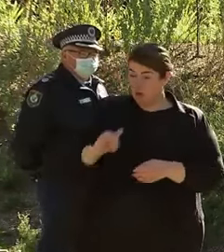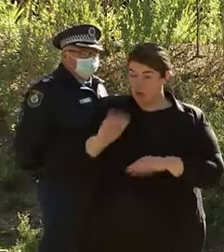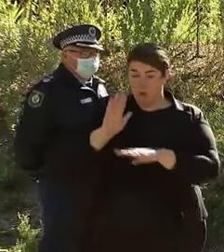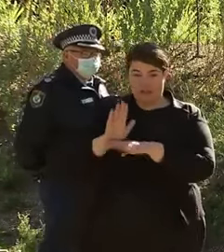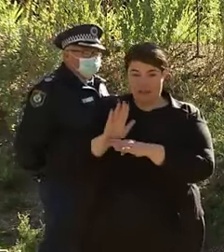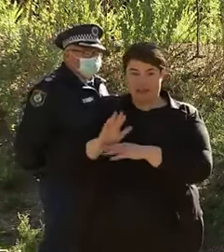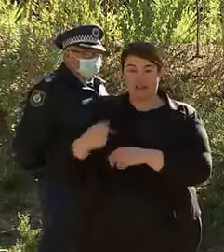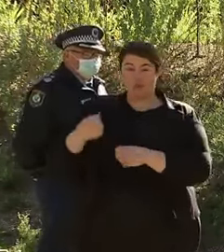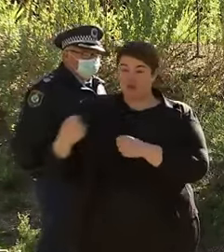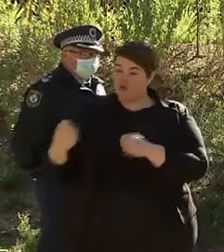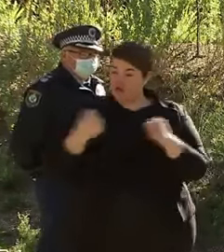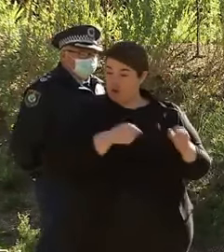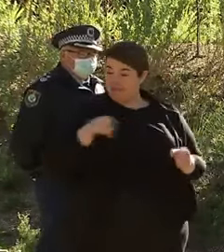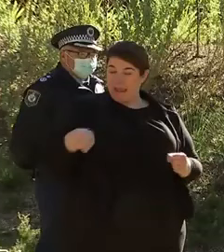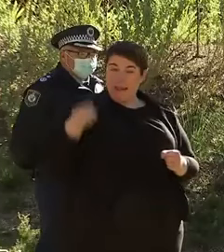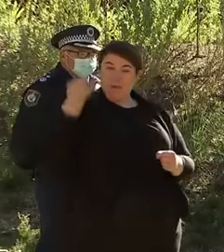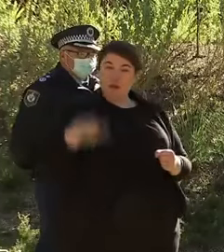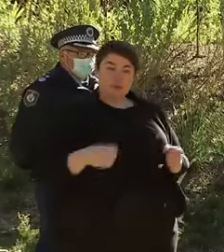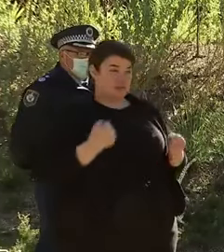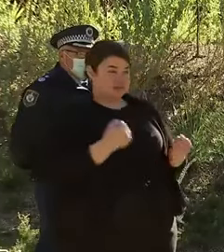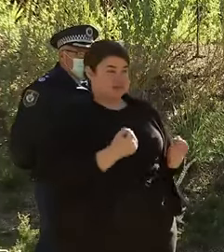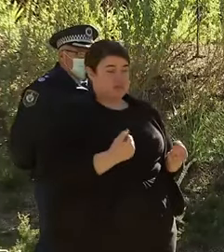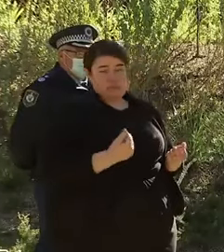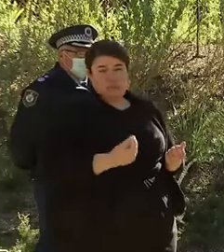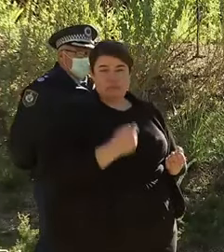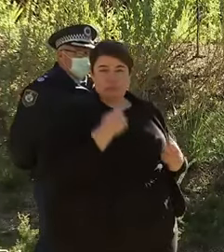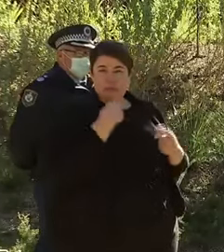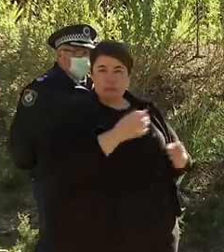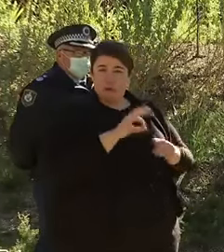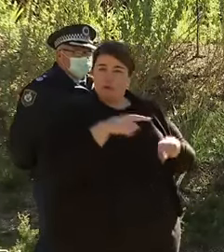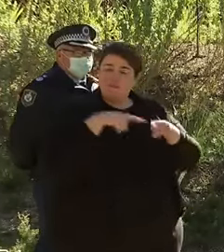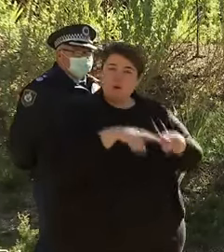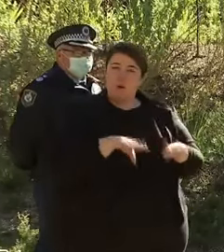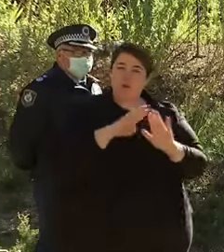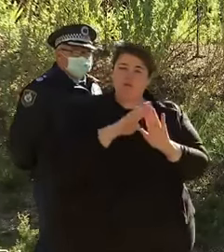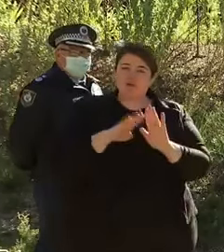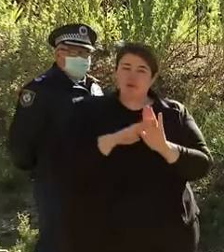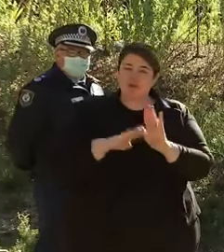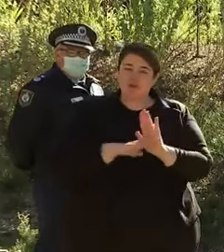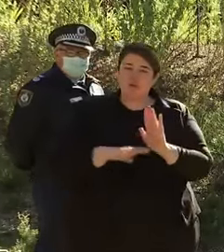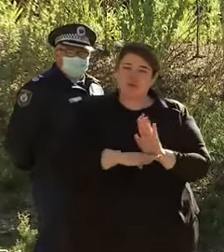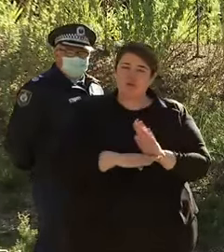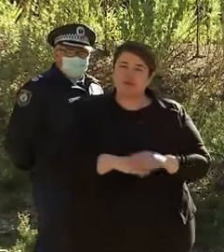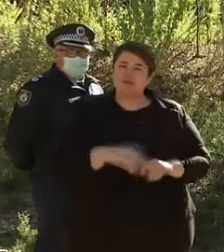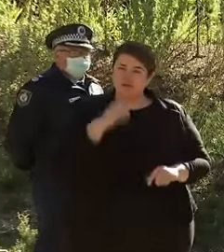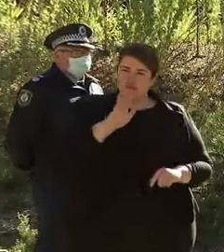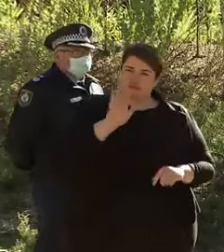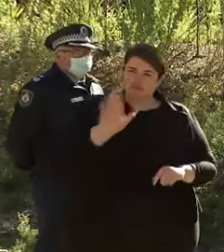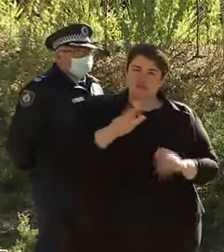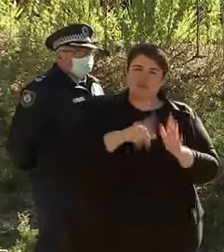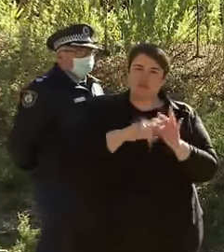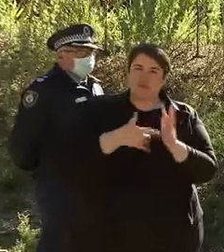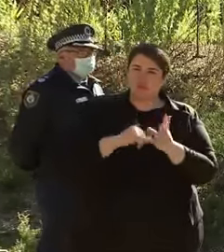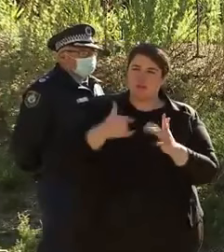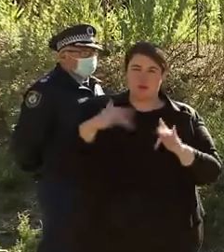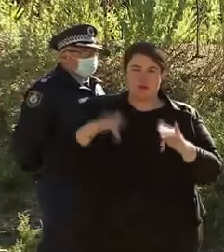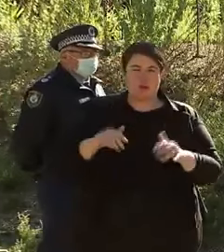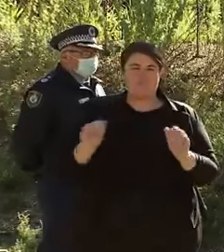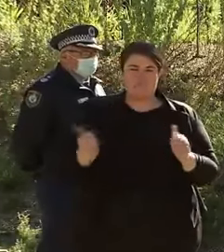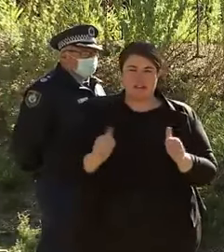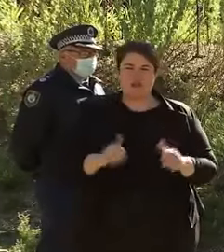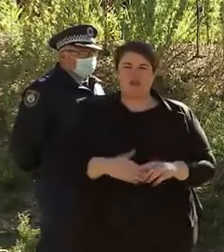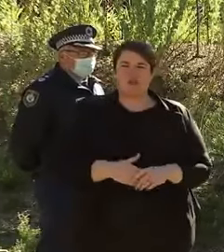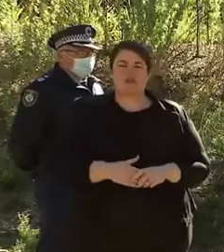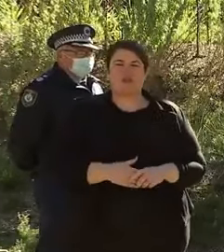flight could think that it's okay not to comply in every possible way. Hang on, James, I'll finish, thank you. And as I said